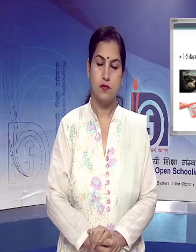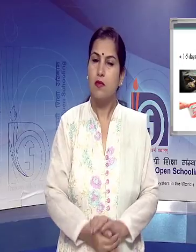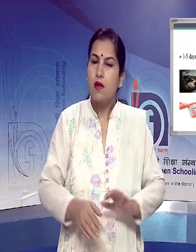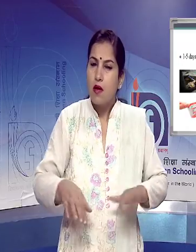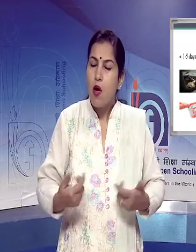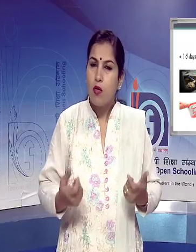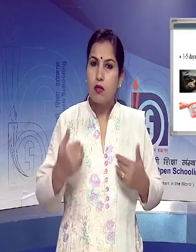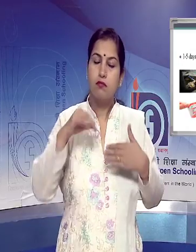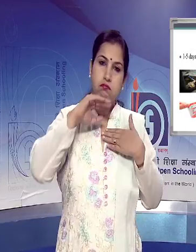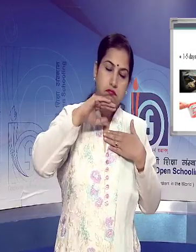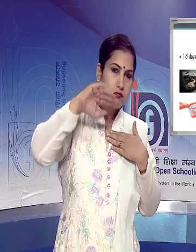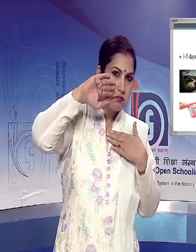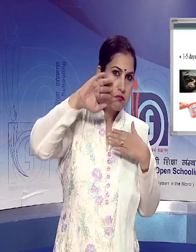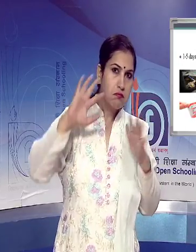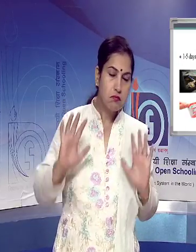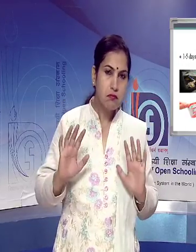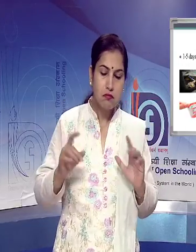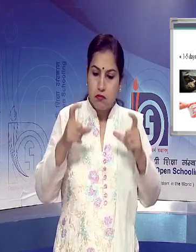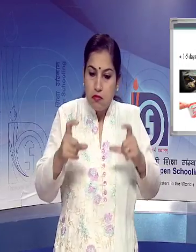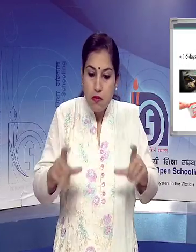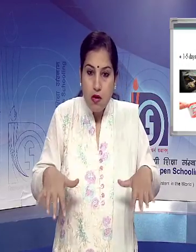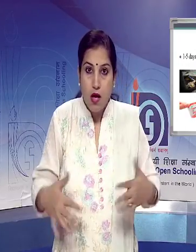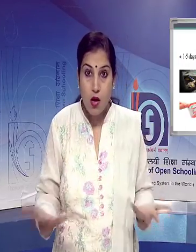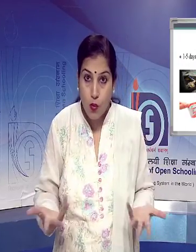How should we take care of the patient?